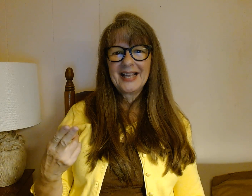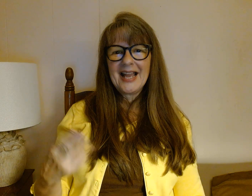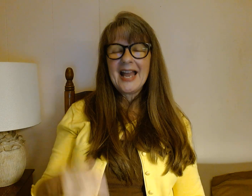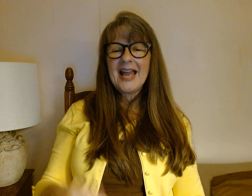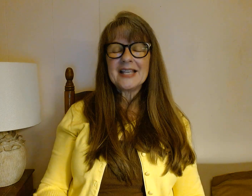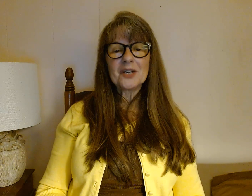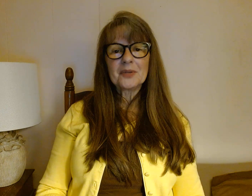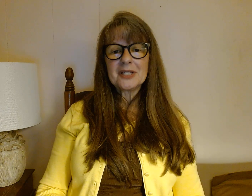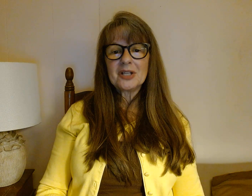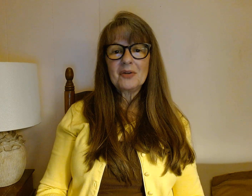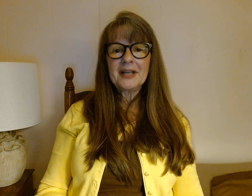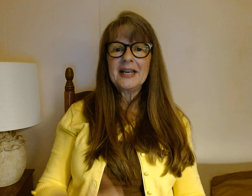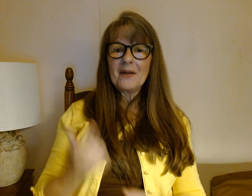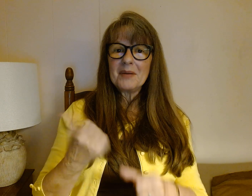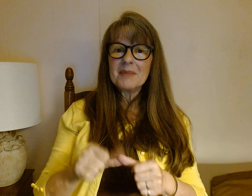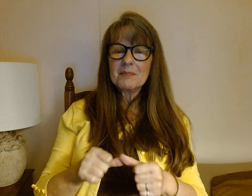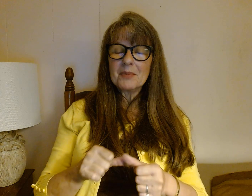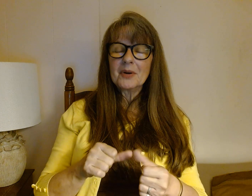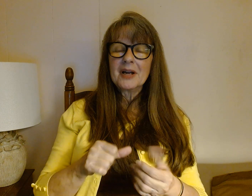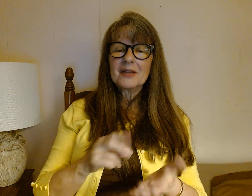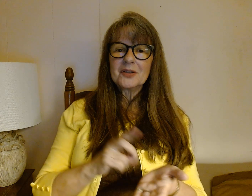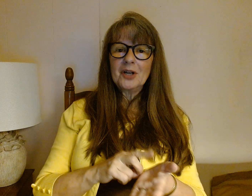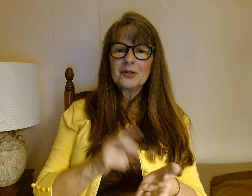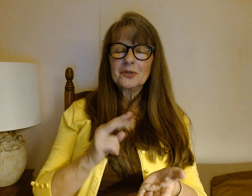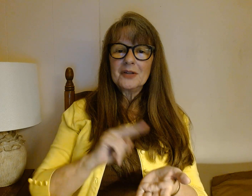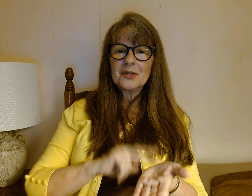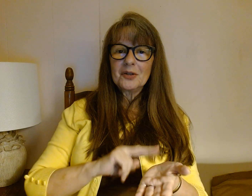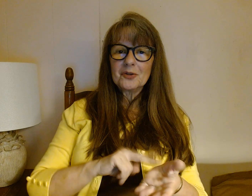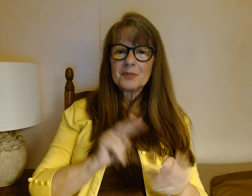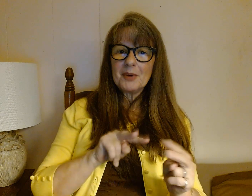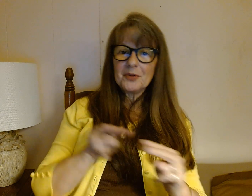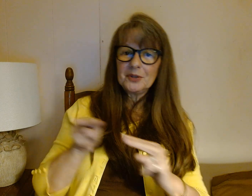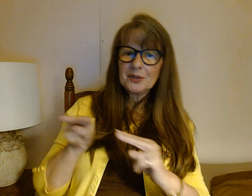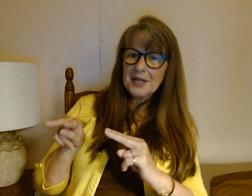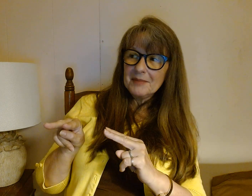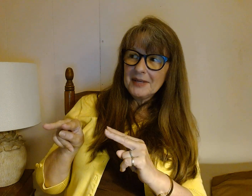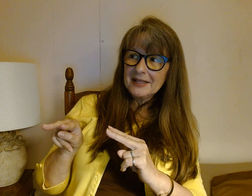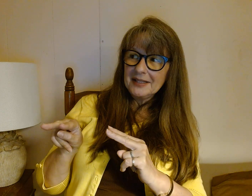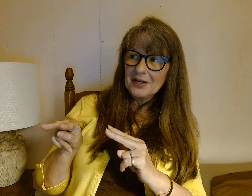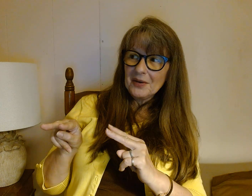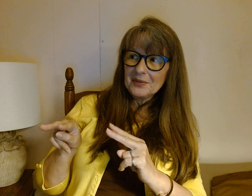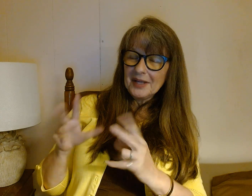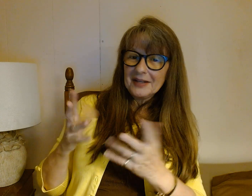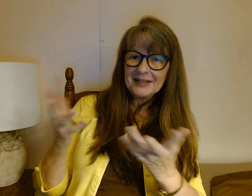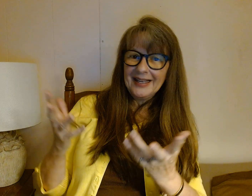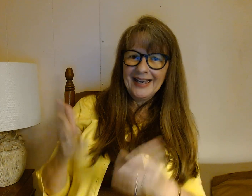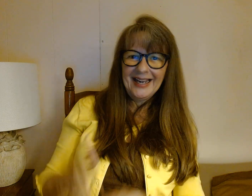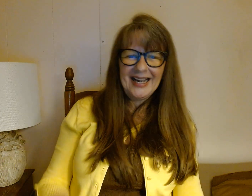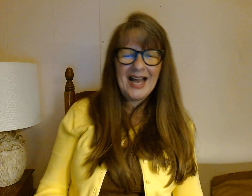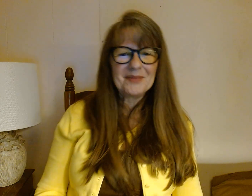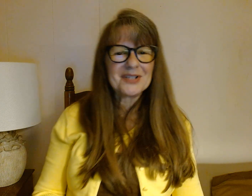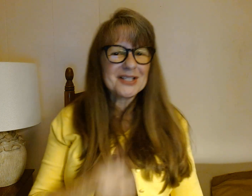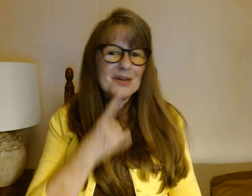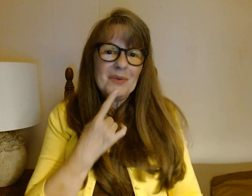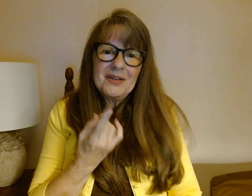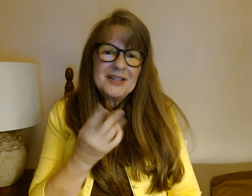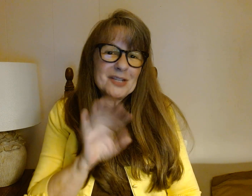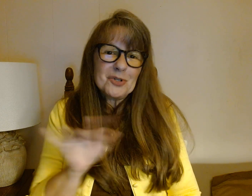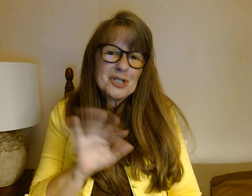and I said it really slowly, and I remember the doctor and the nurse both looked at me, like, I'm just said, well, that's what she